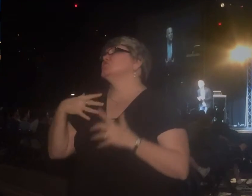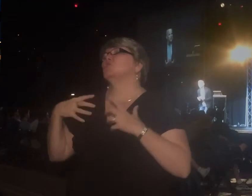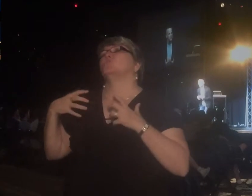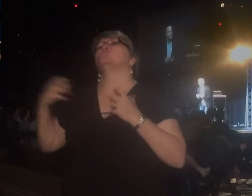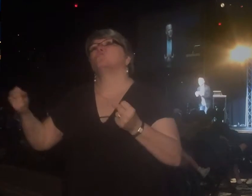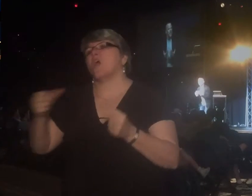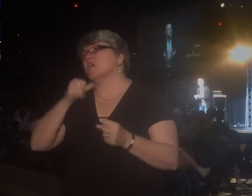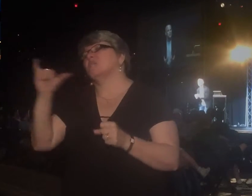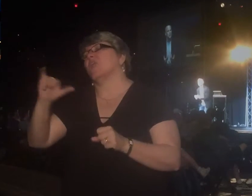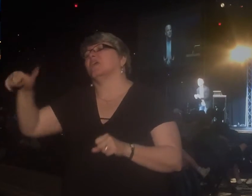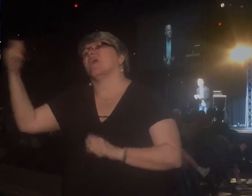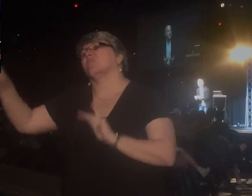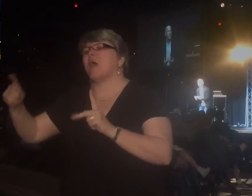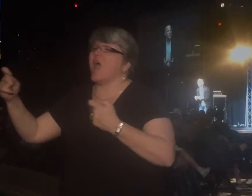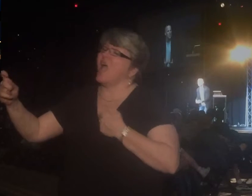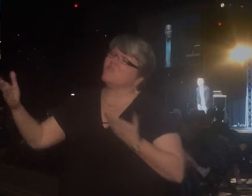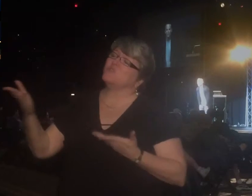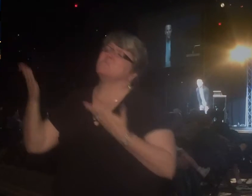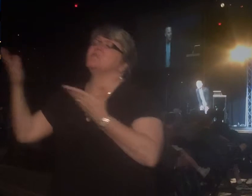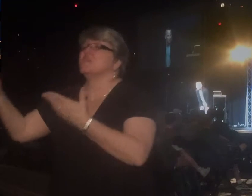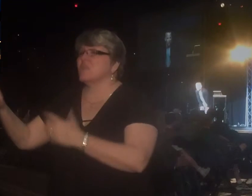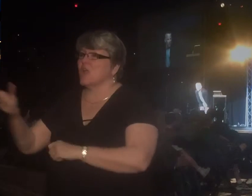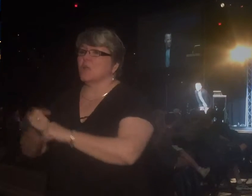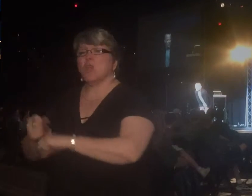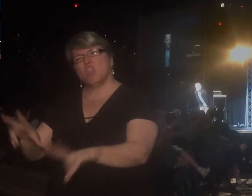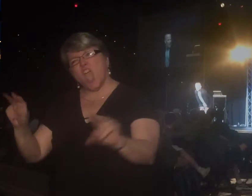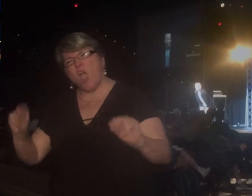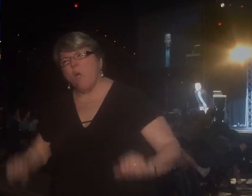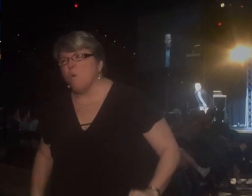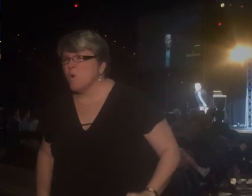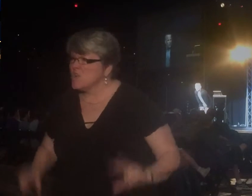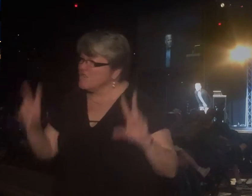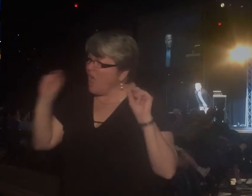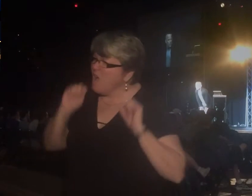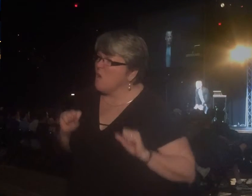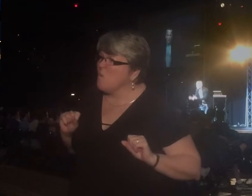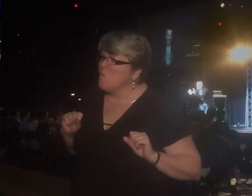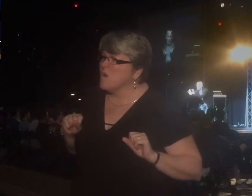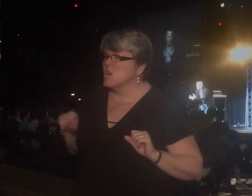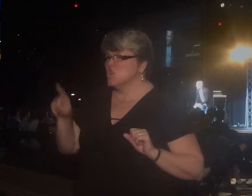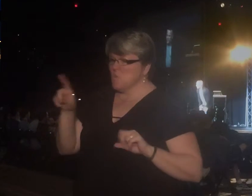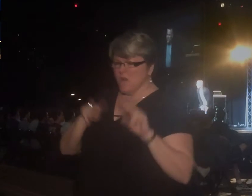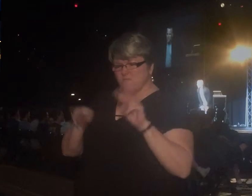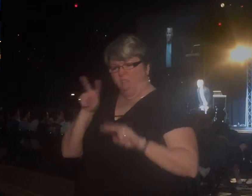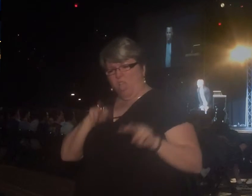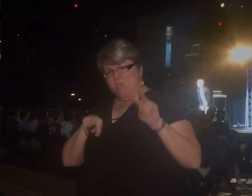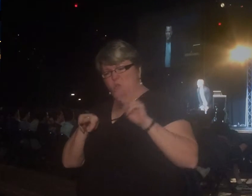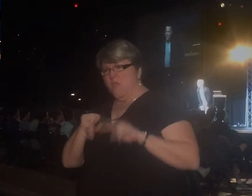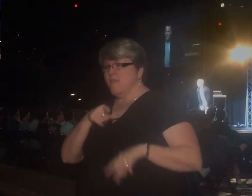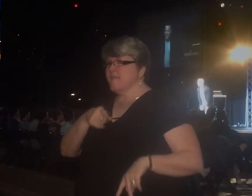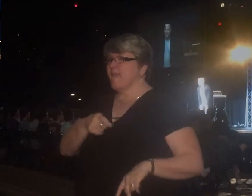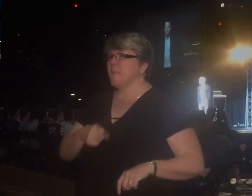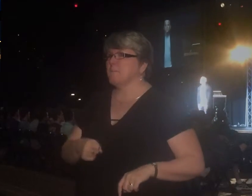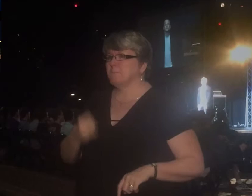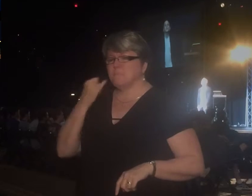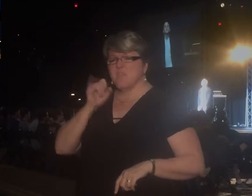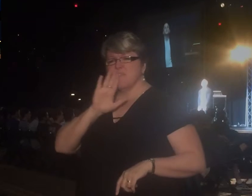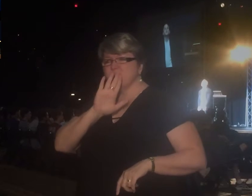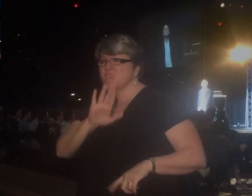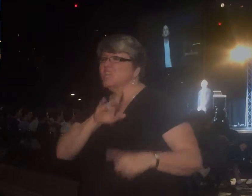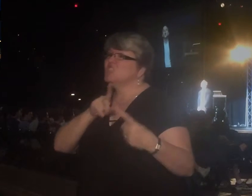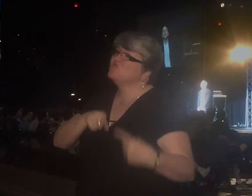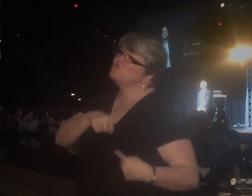so strong. It's not like other people, and so I have to be there for him. And you go, no. You're evaluating